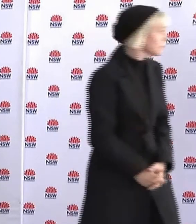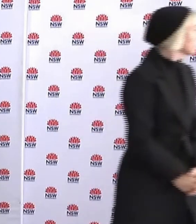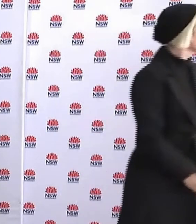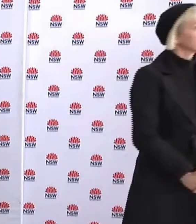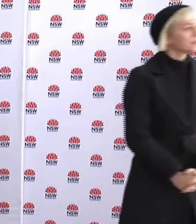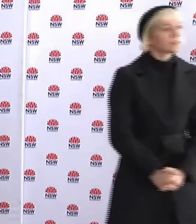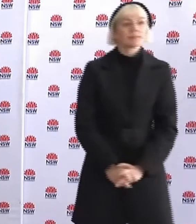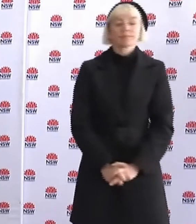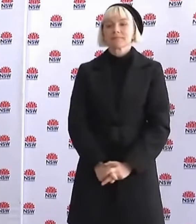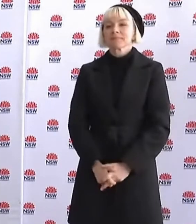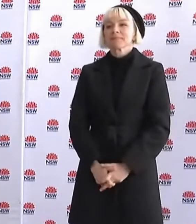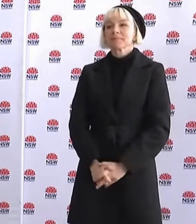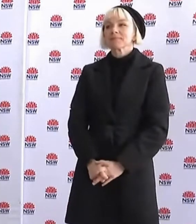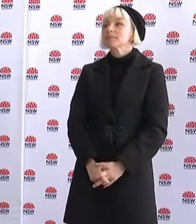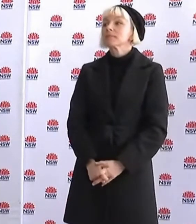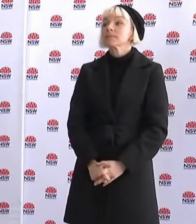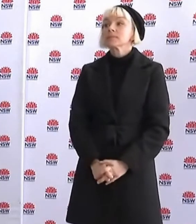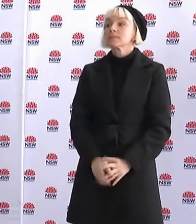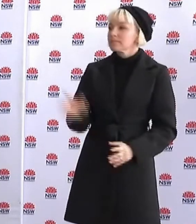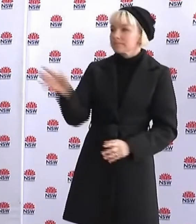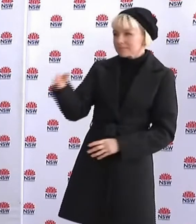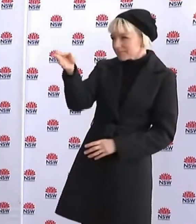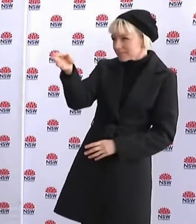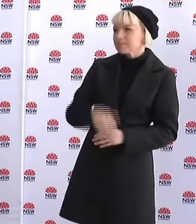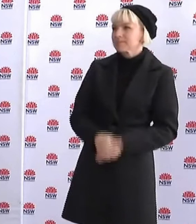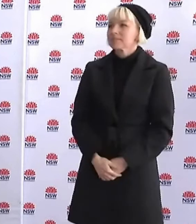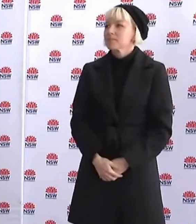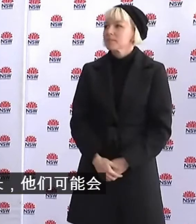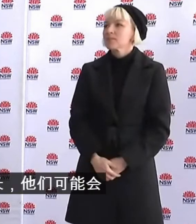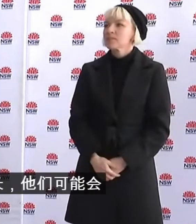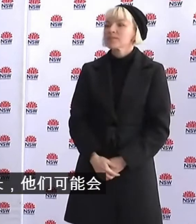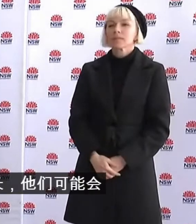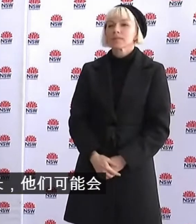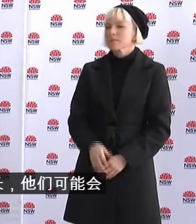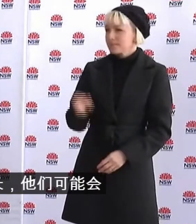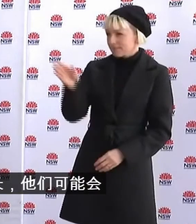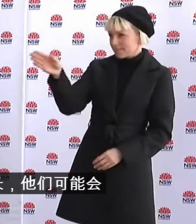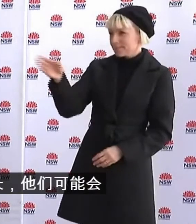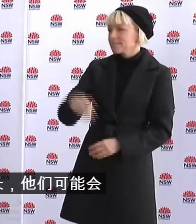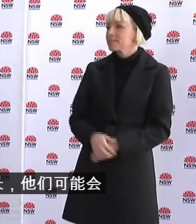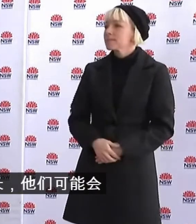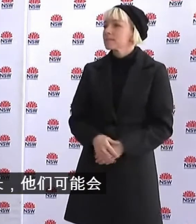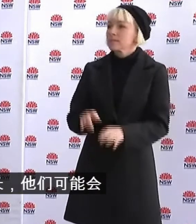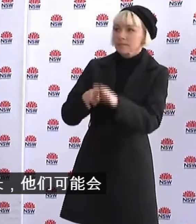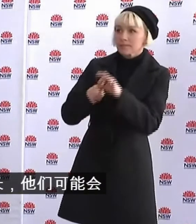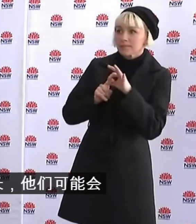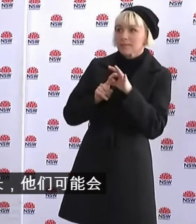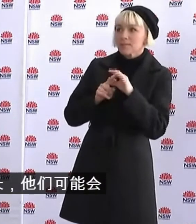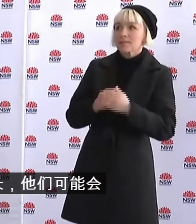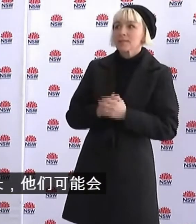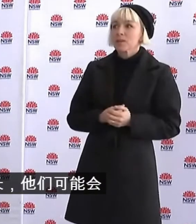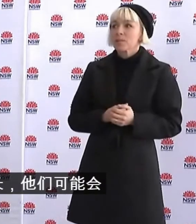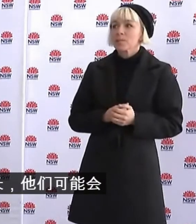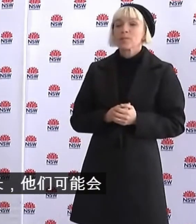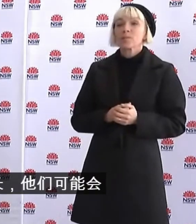Ursula, you haven't asked a question yet. I have, but I'll have you. Oh, sorry. Could I ask sorry, about Qantas? Qantas is saying that if